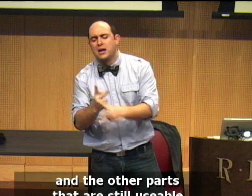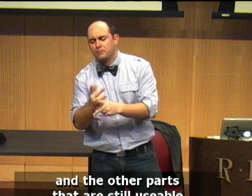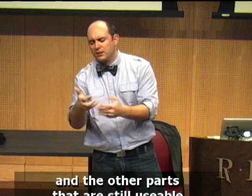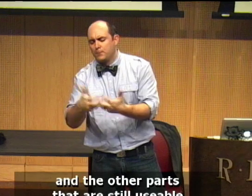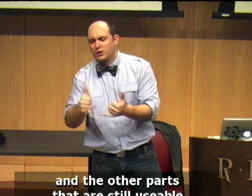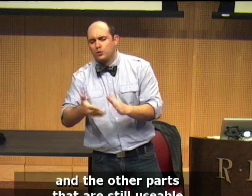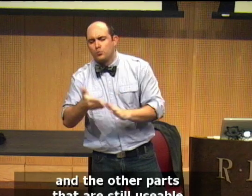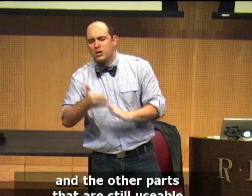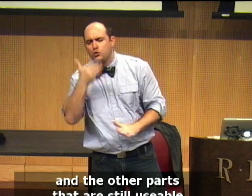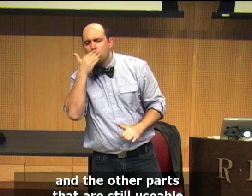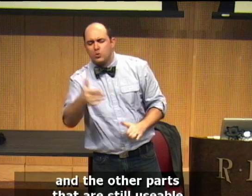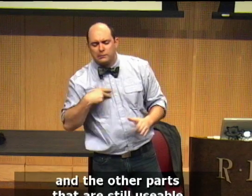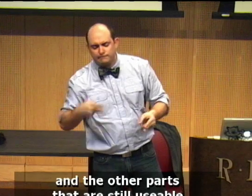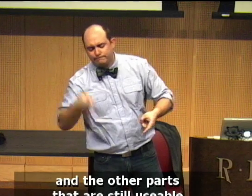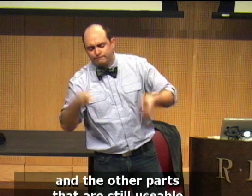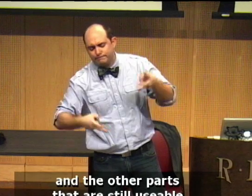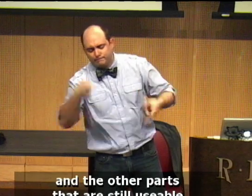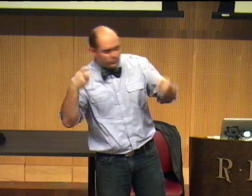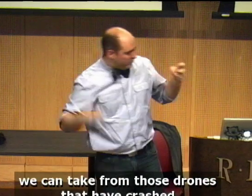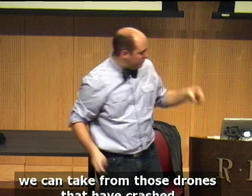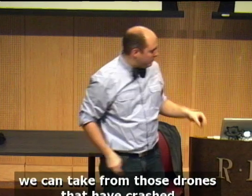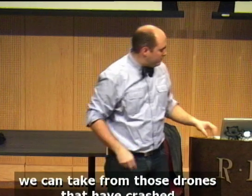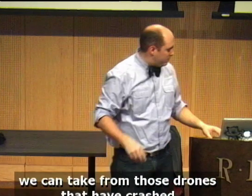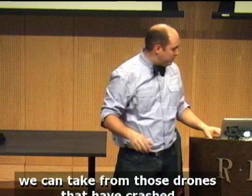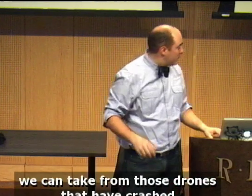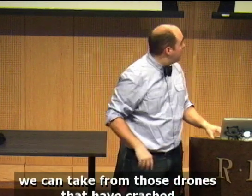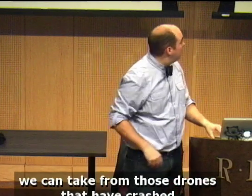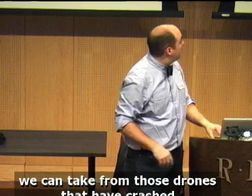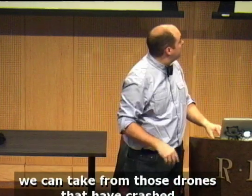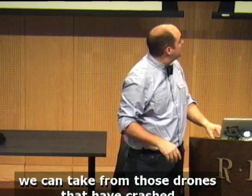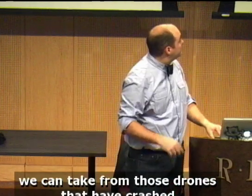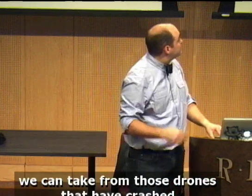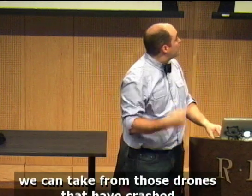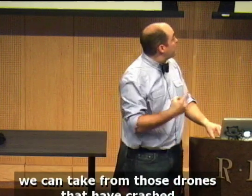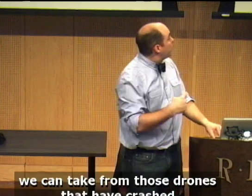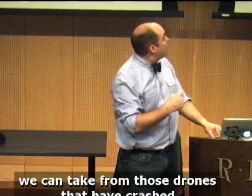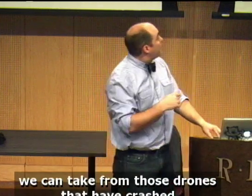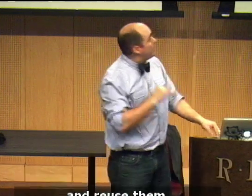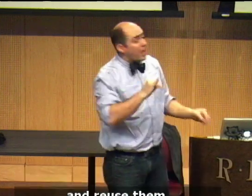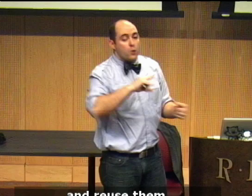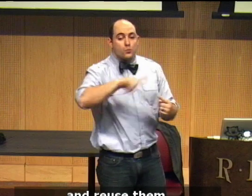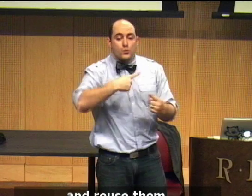other parts that are still usable, we can take from those drones that have crashed and reuse them.